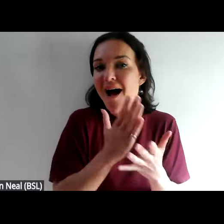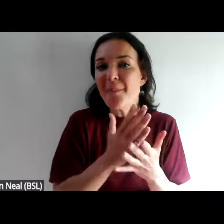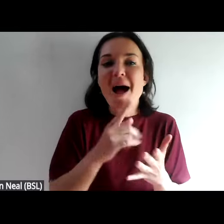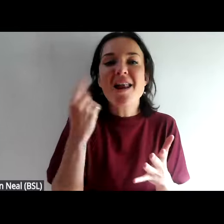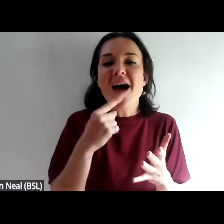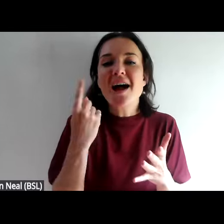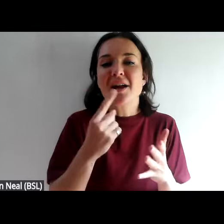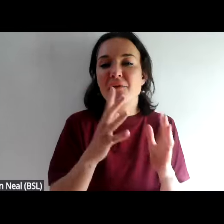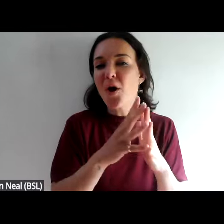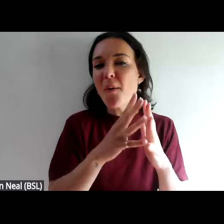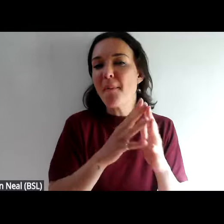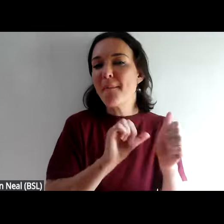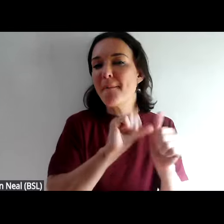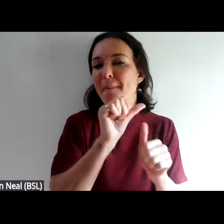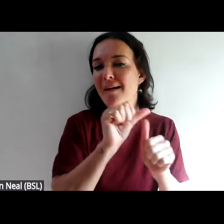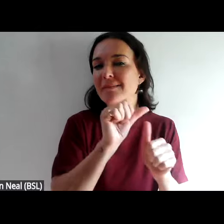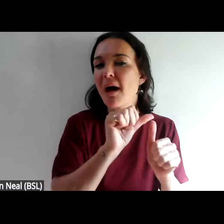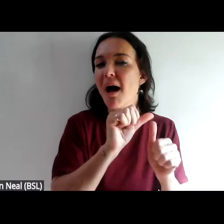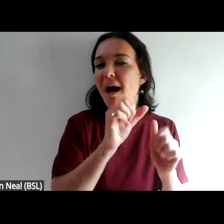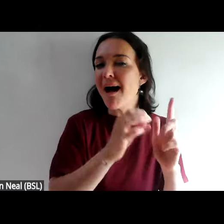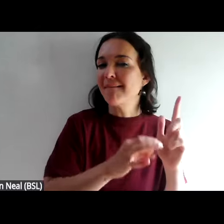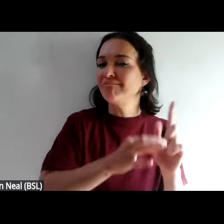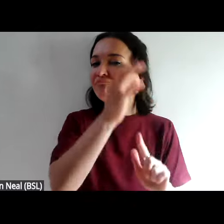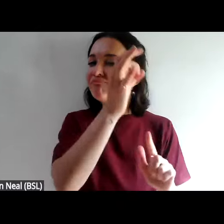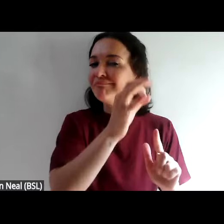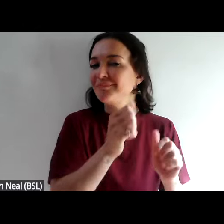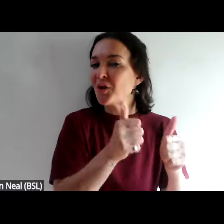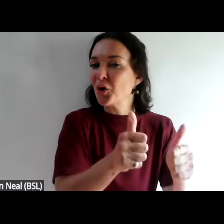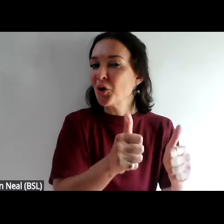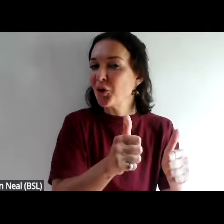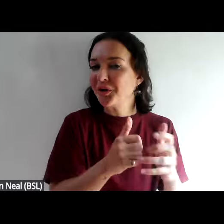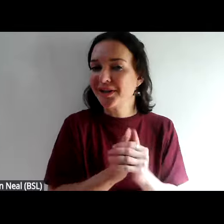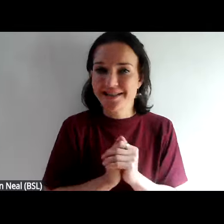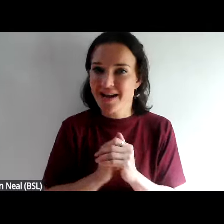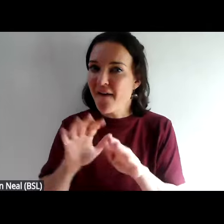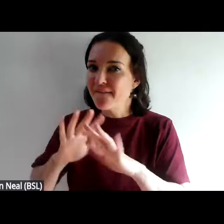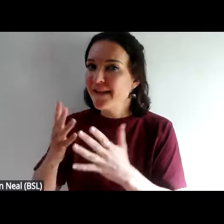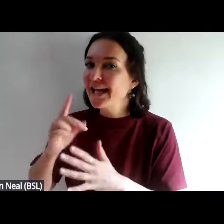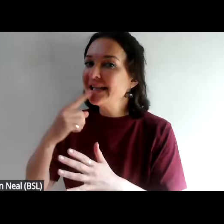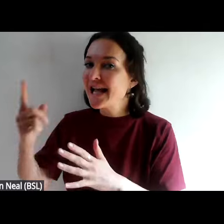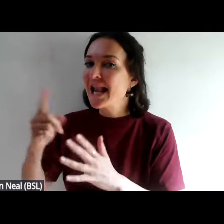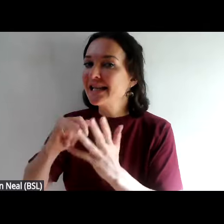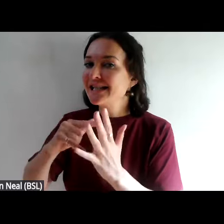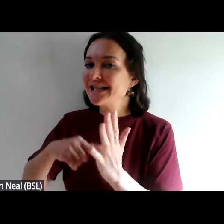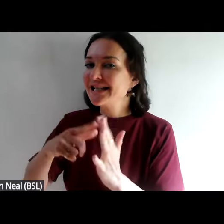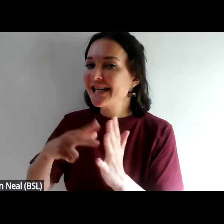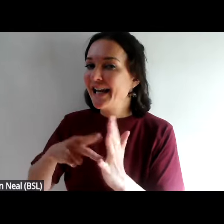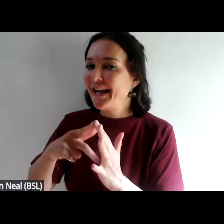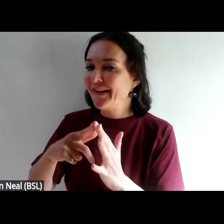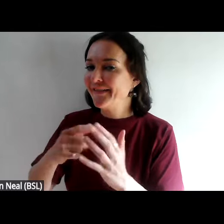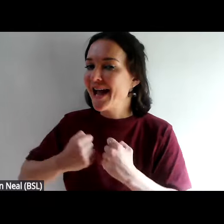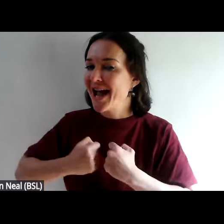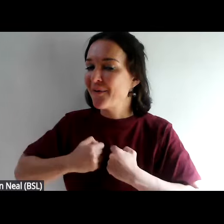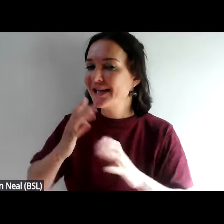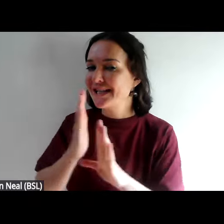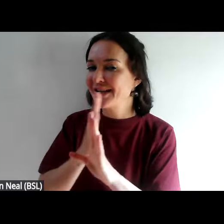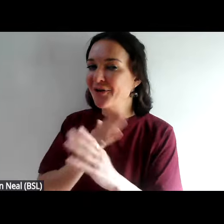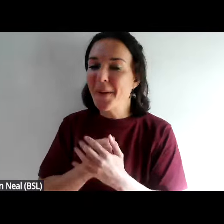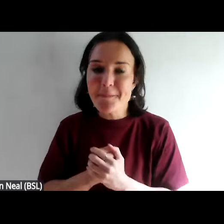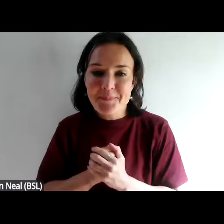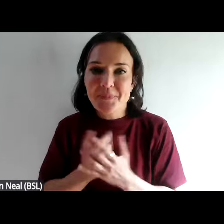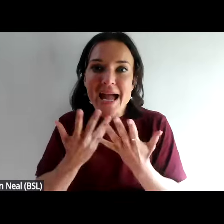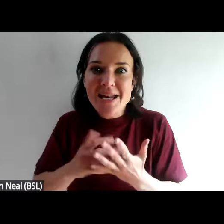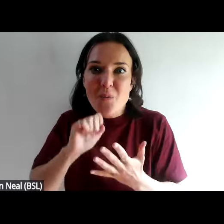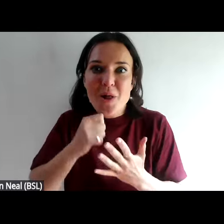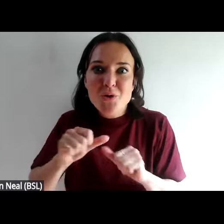as we don't tell Steam, all right? Shh. It's our secret. So we're going to be taking a short break and then we'll